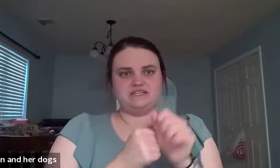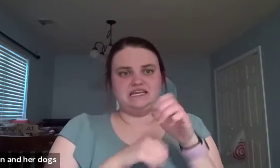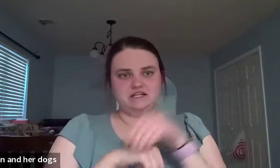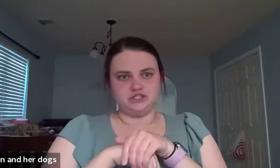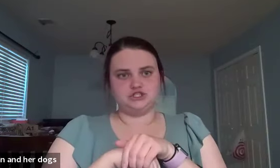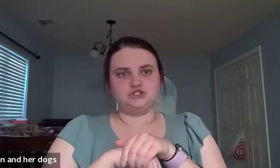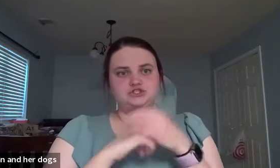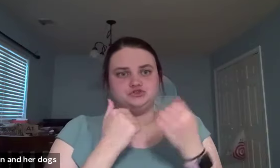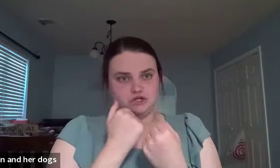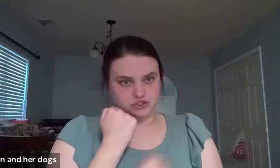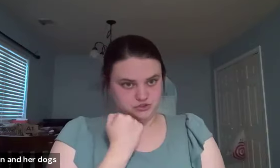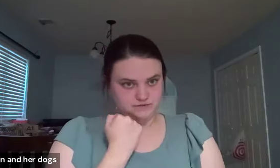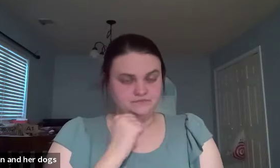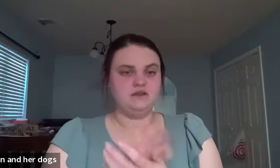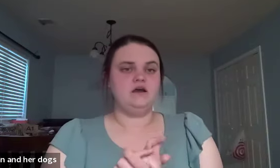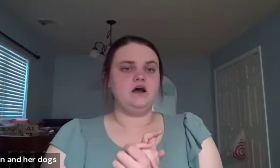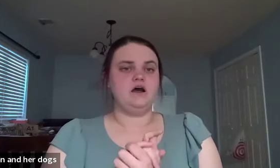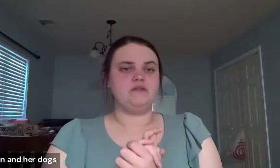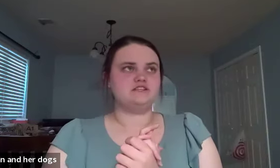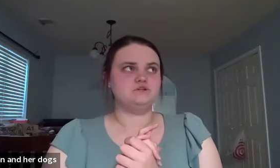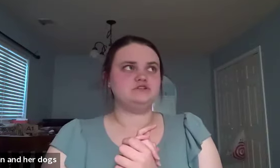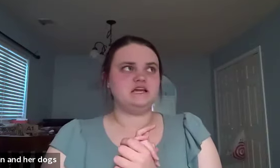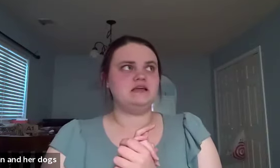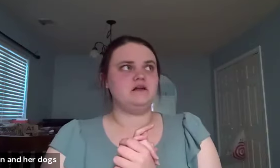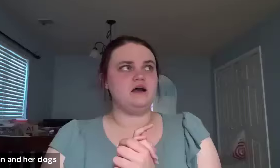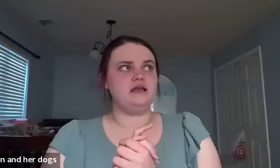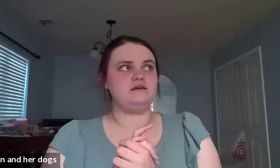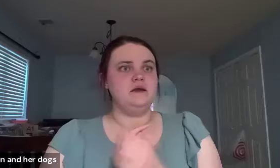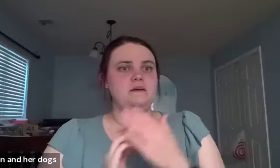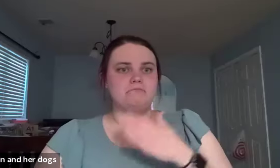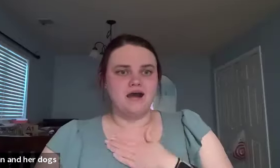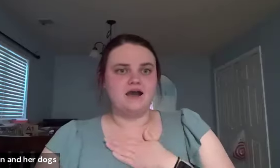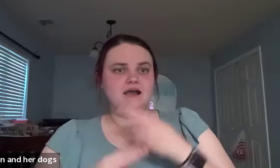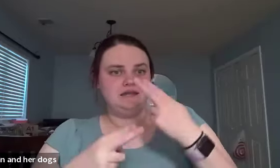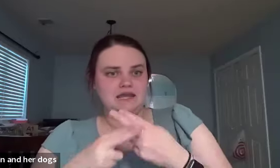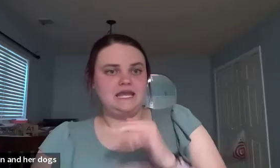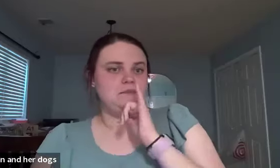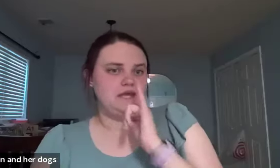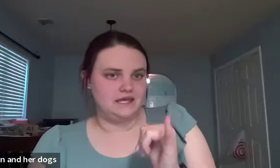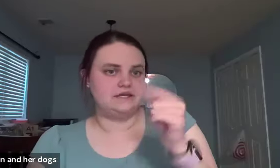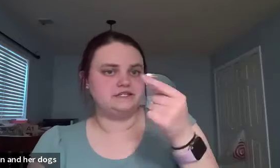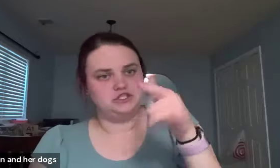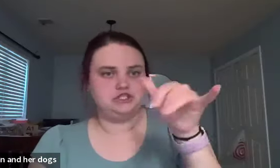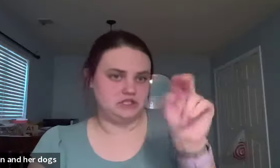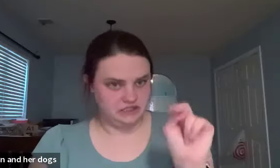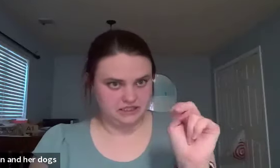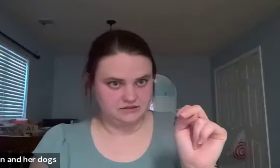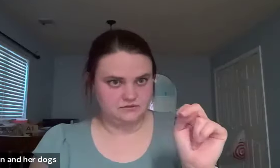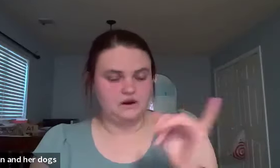those English structures. That's when you're saying like, my name is Jillian, where